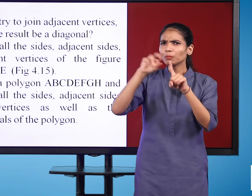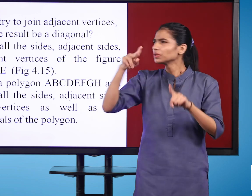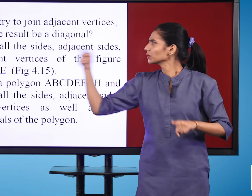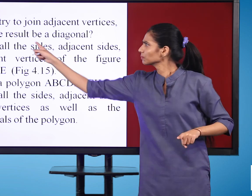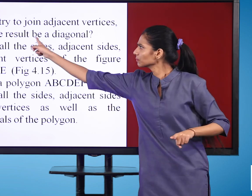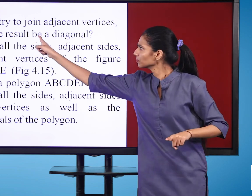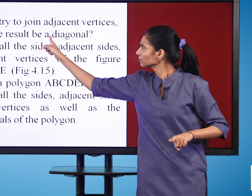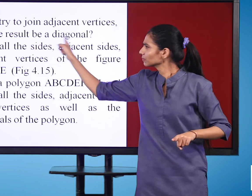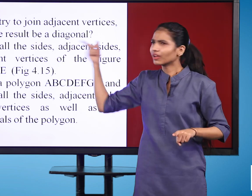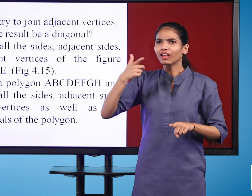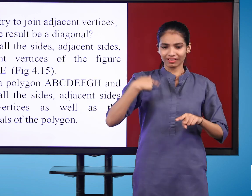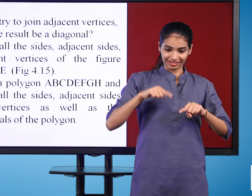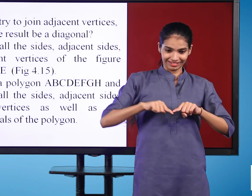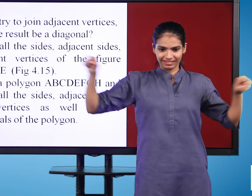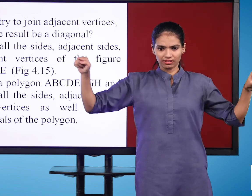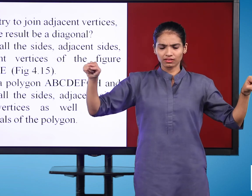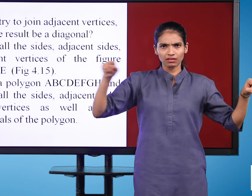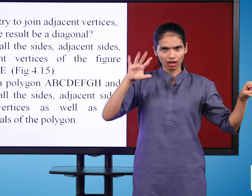will the result be a diagonal?